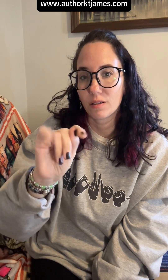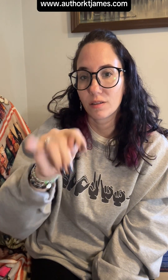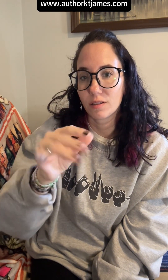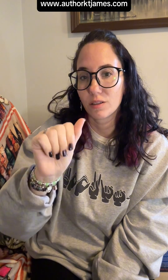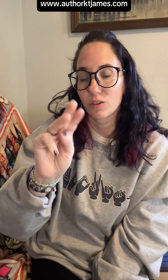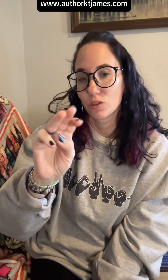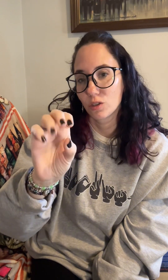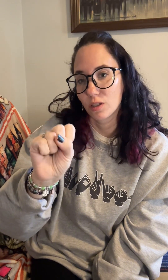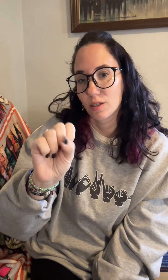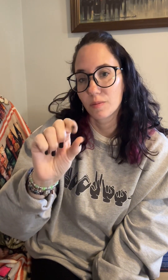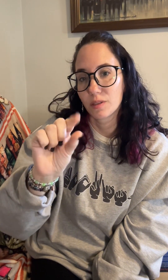www.authorktjames.com.